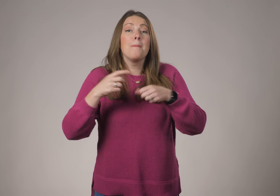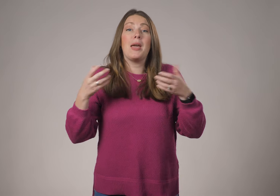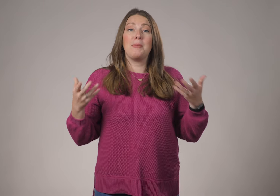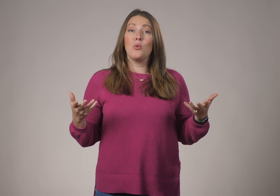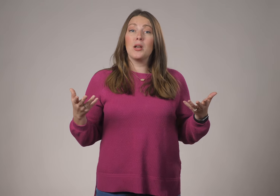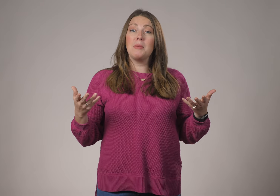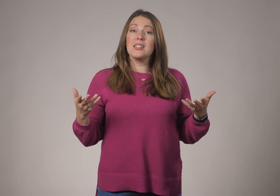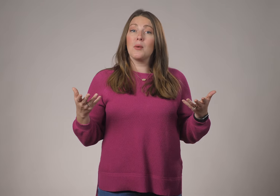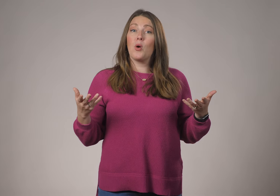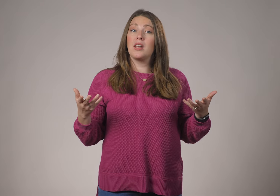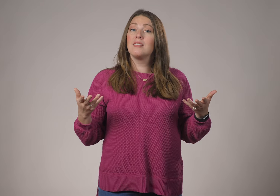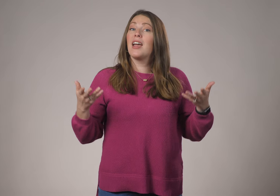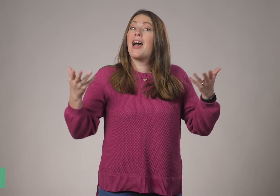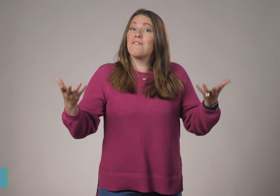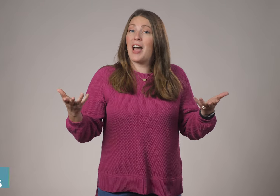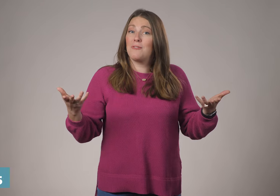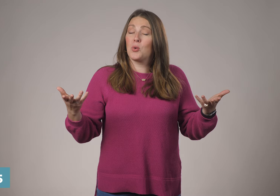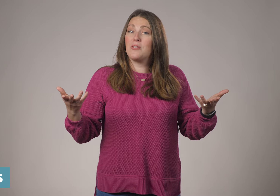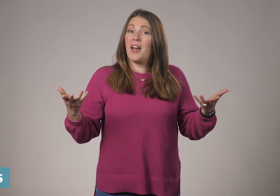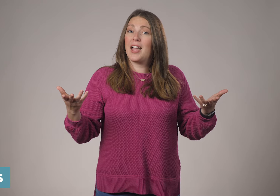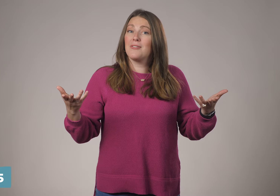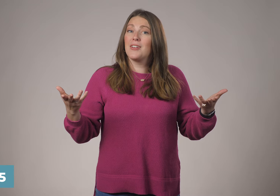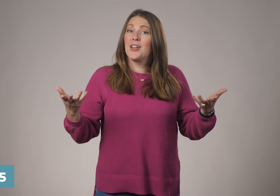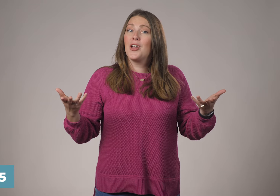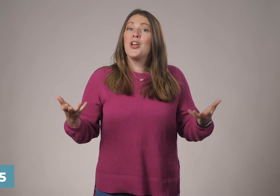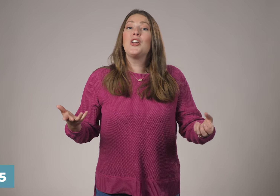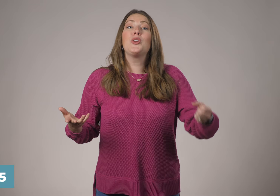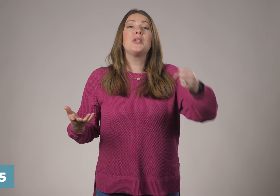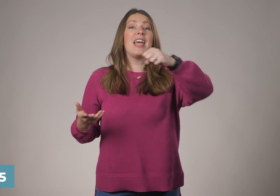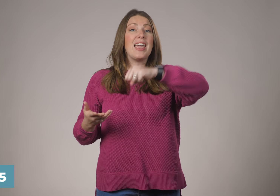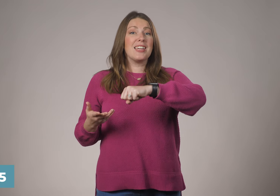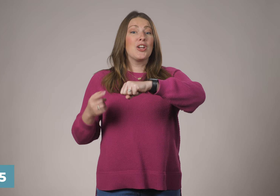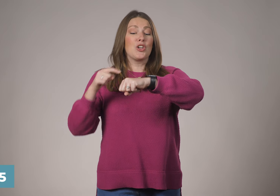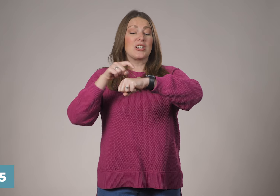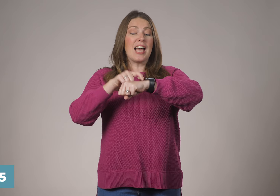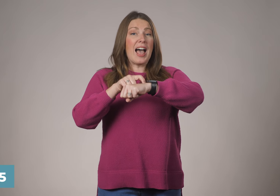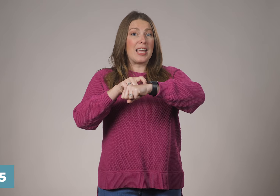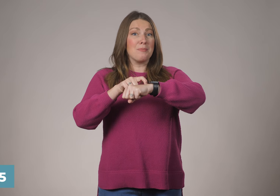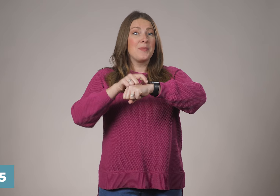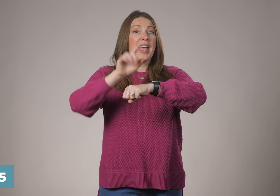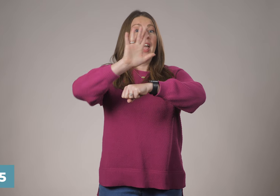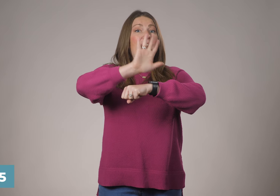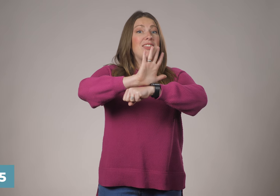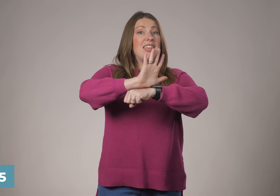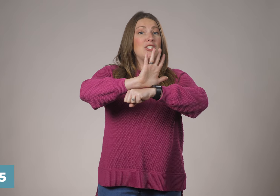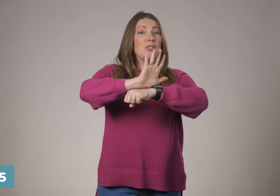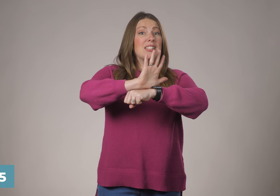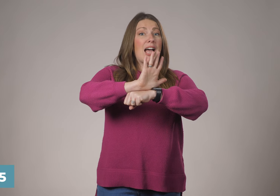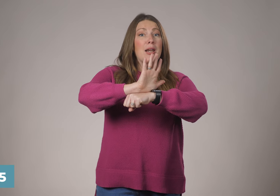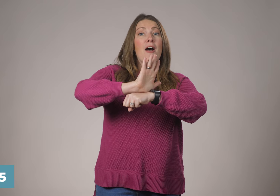Maybe you want to meet someone at 5:45. You would take your time and then do the sign